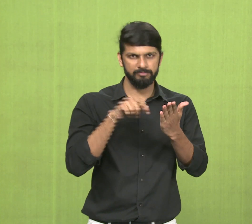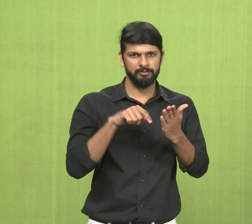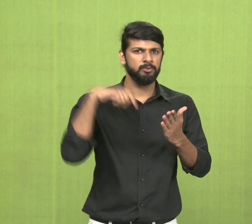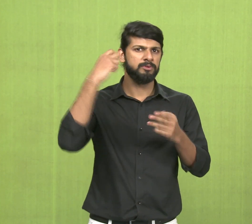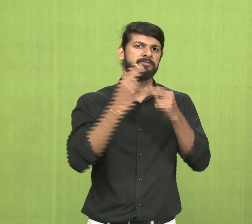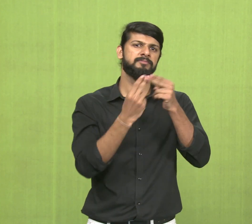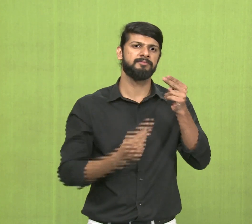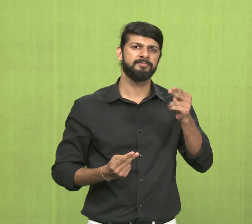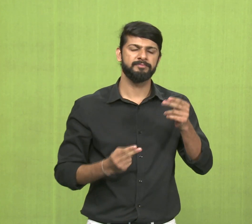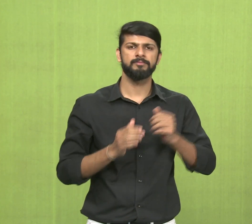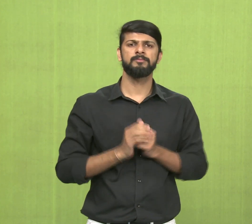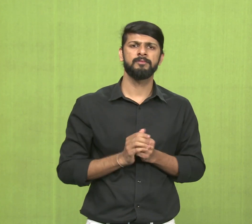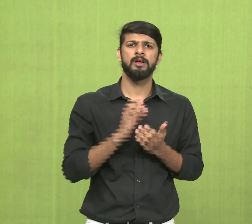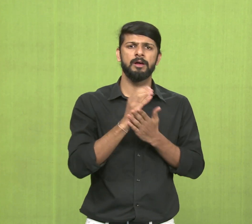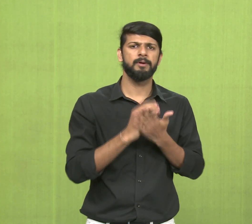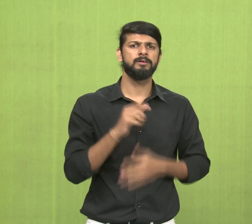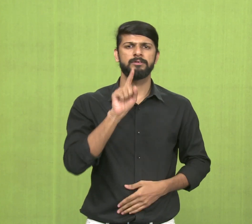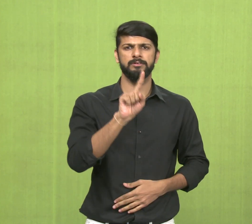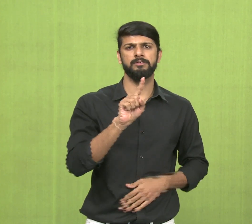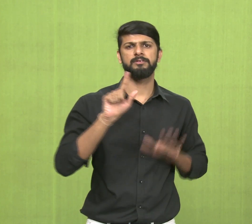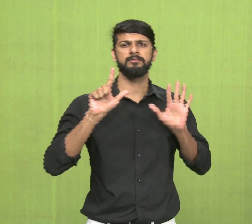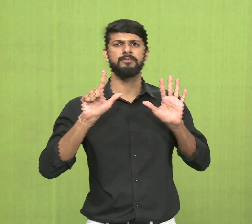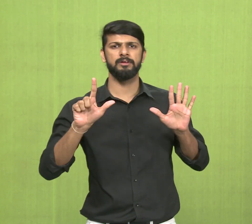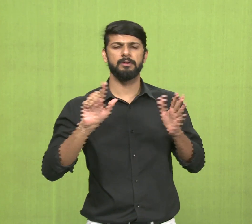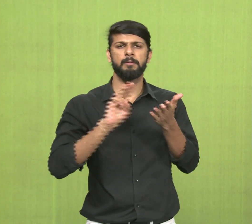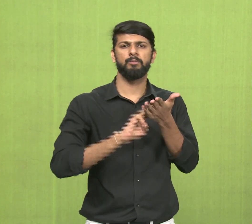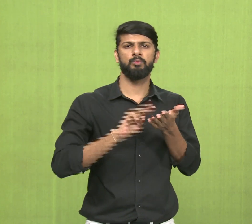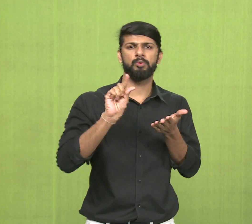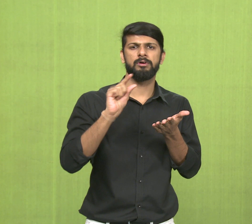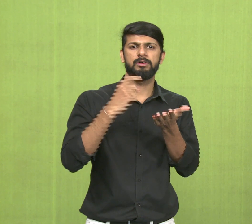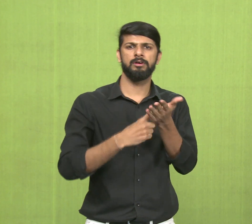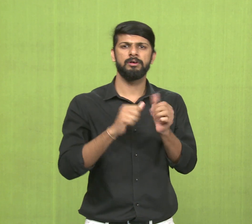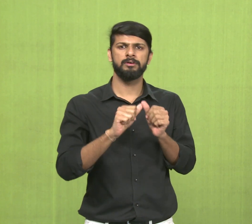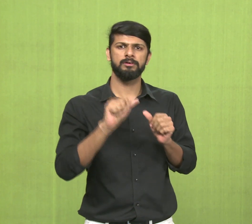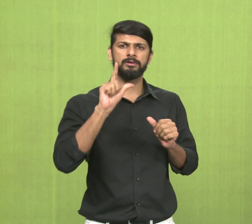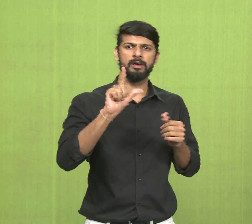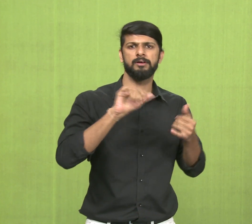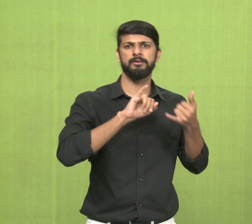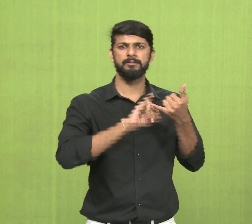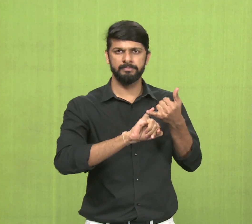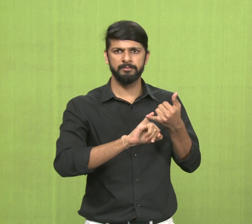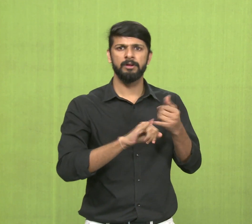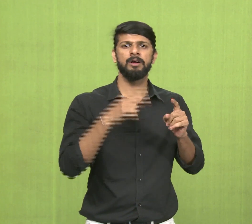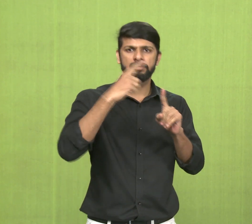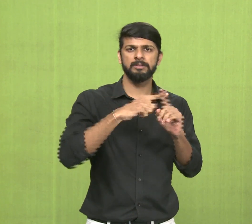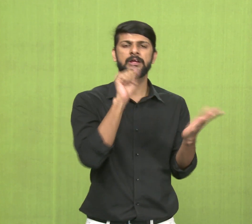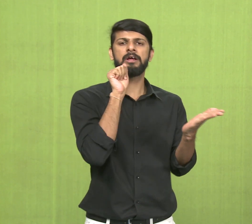NIOS welcomes you to painting subject video series. This is lesson 17, Murals